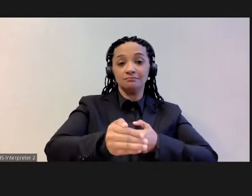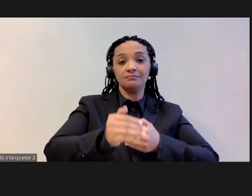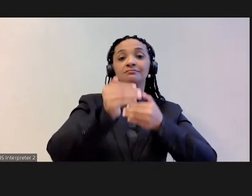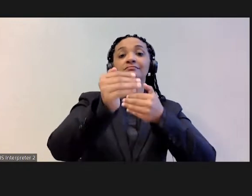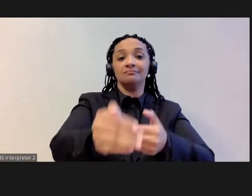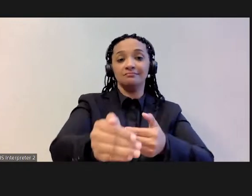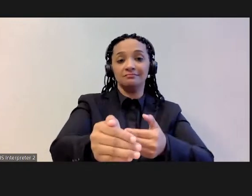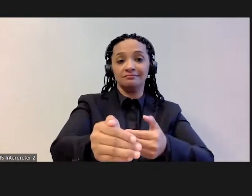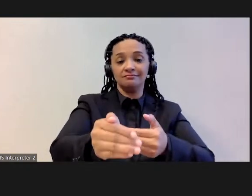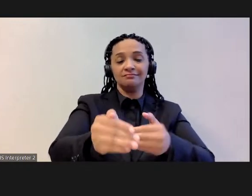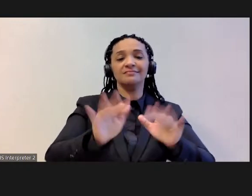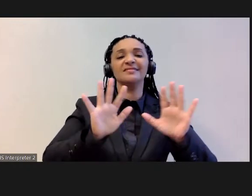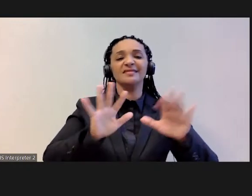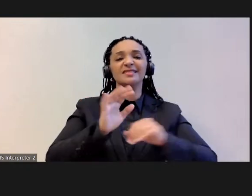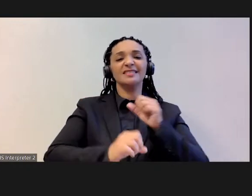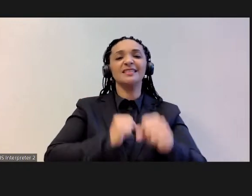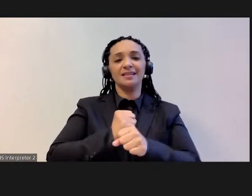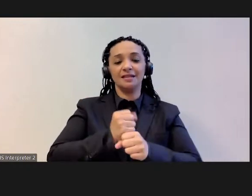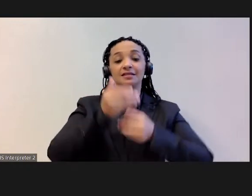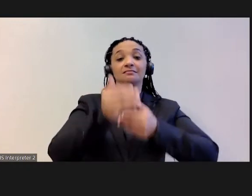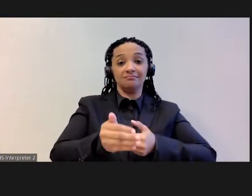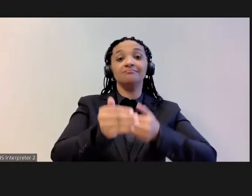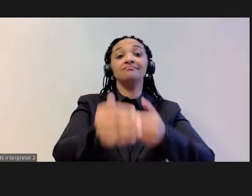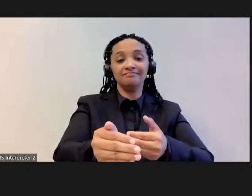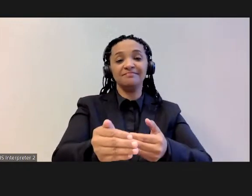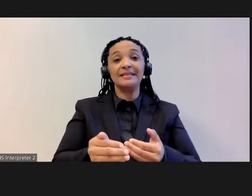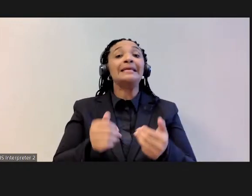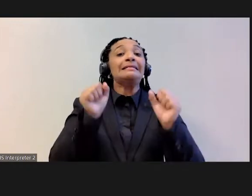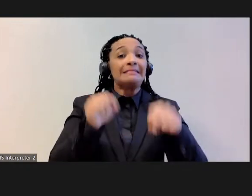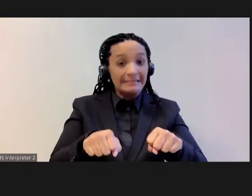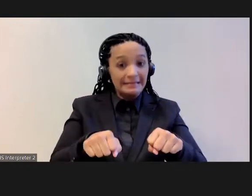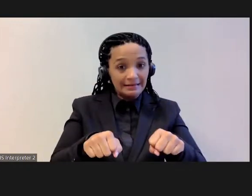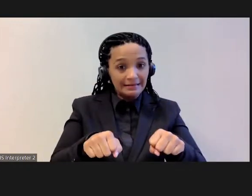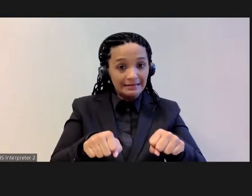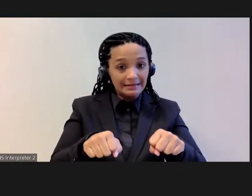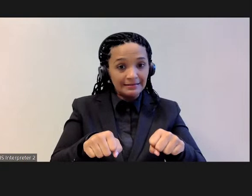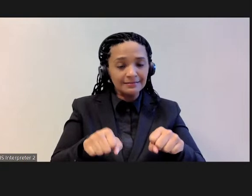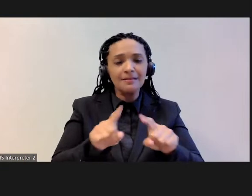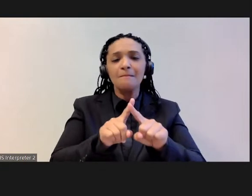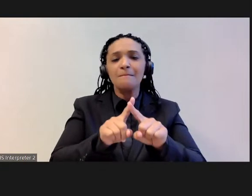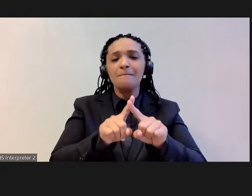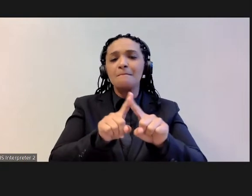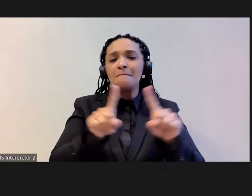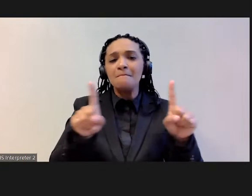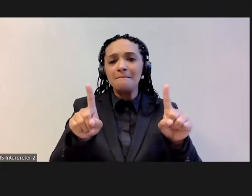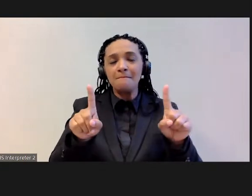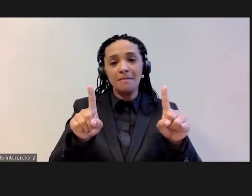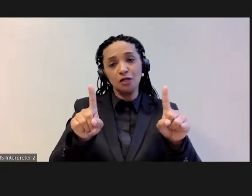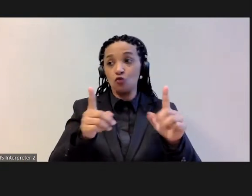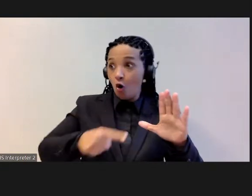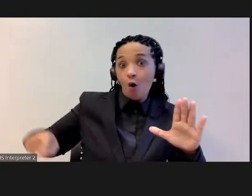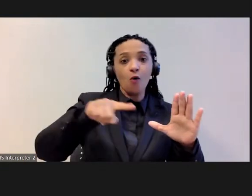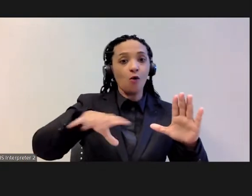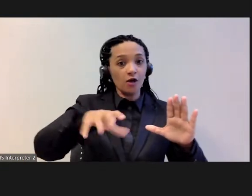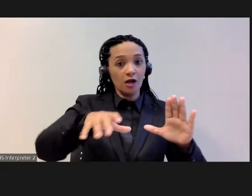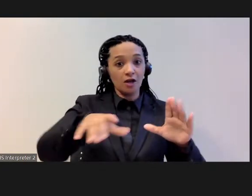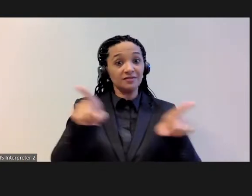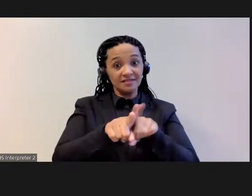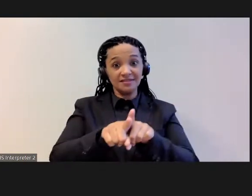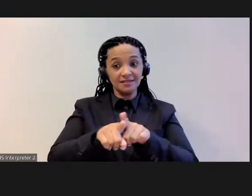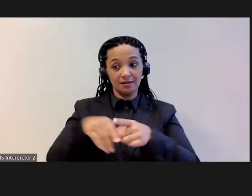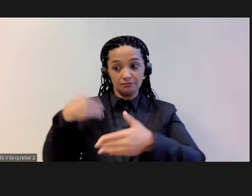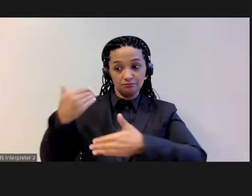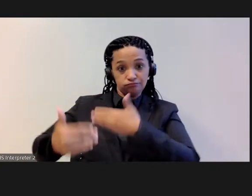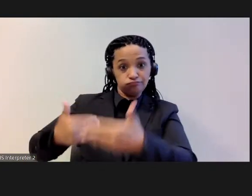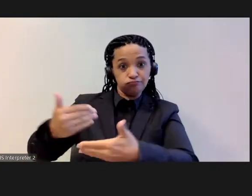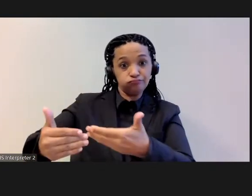circumstances and is not yet necessarily the norm in all countries in Africa. It's